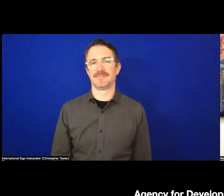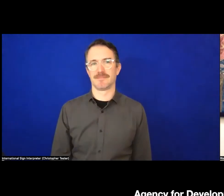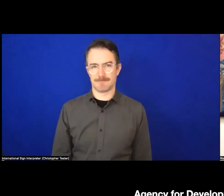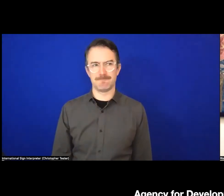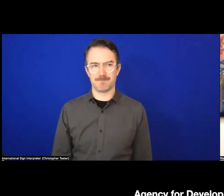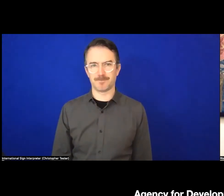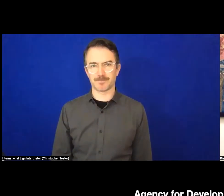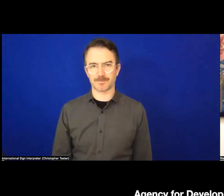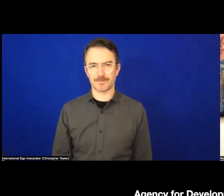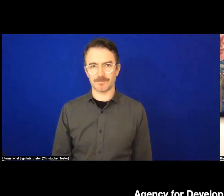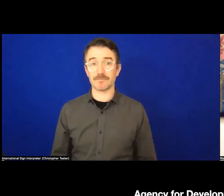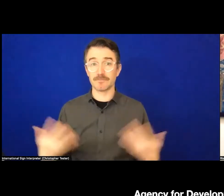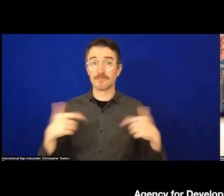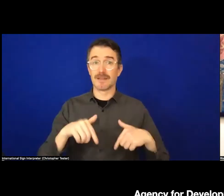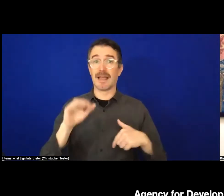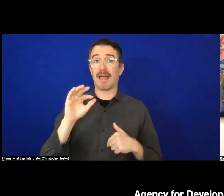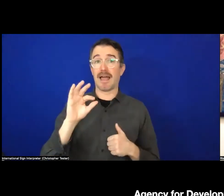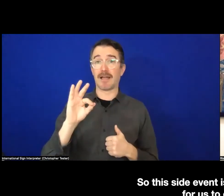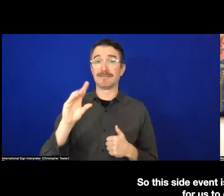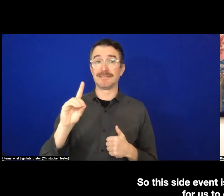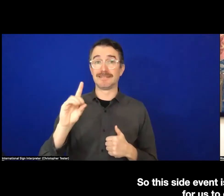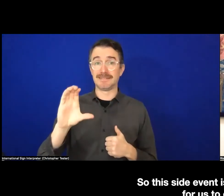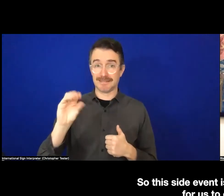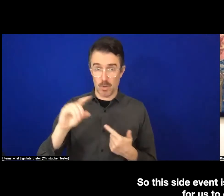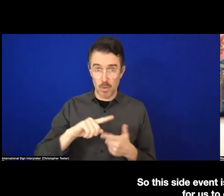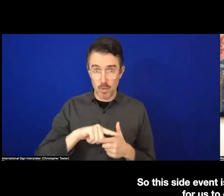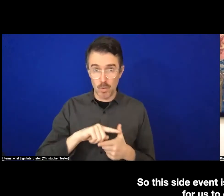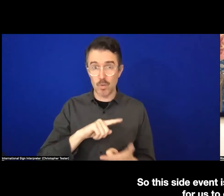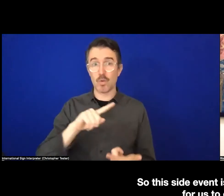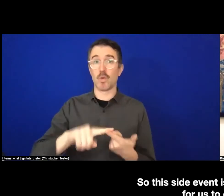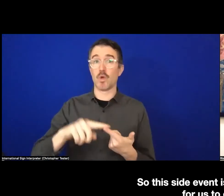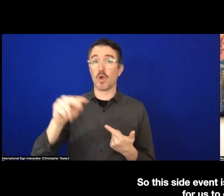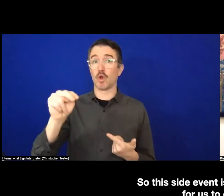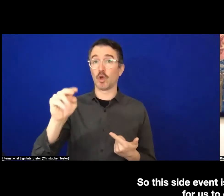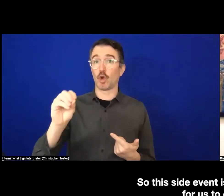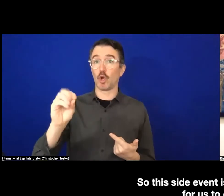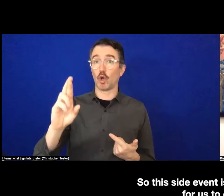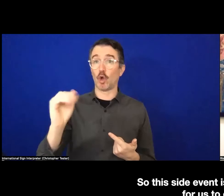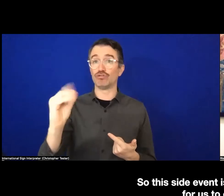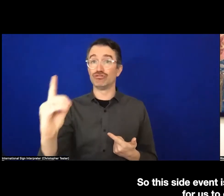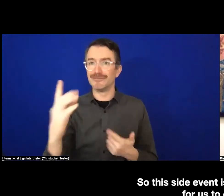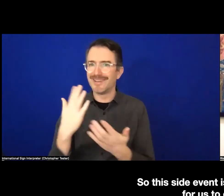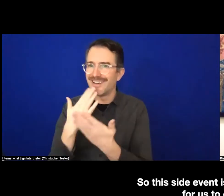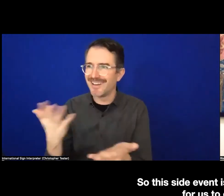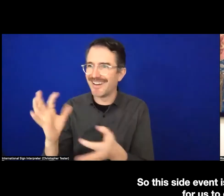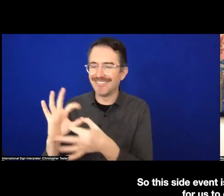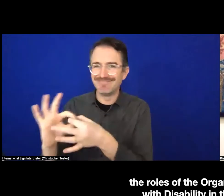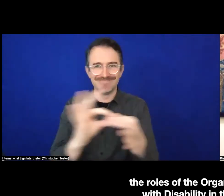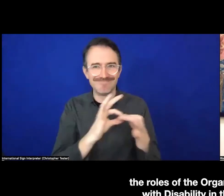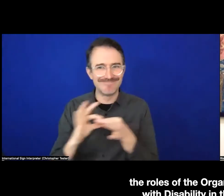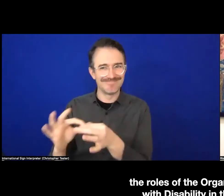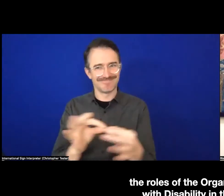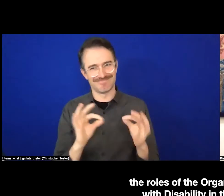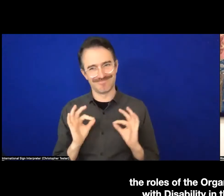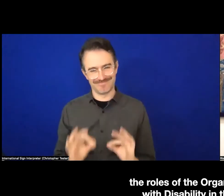Norwegian Agency for Development Cooperation. So in this side event is a great moment for us to